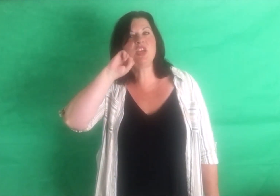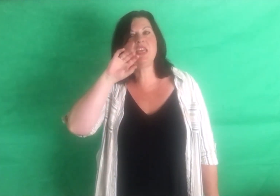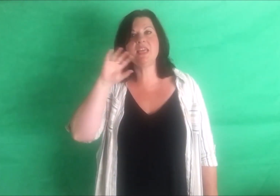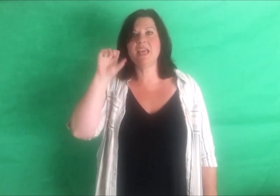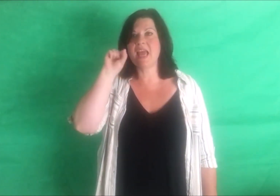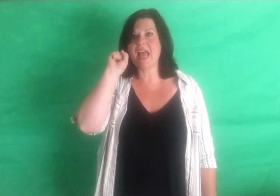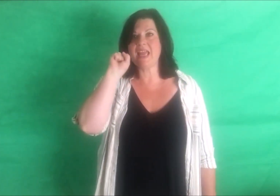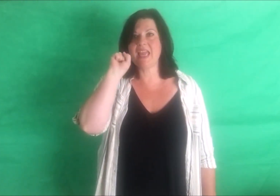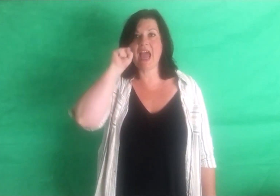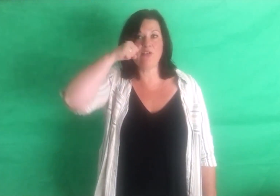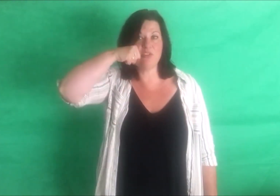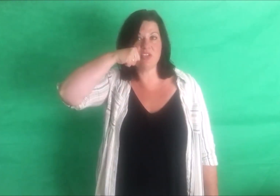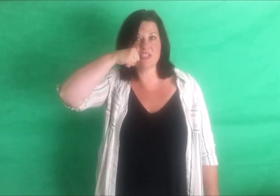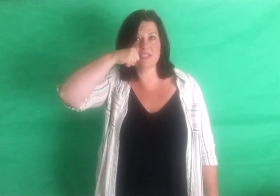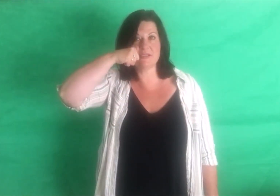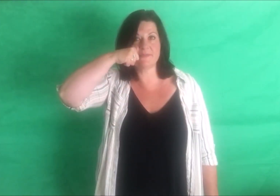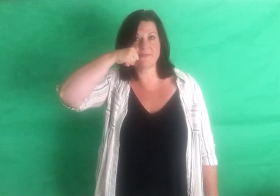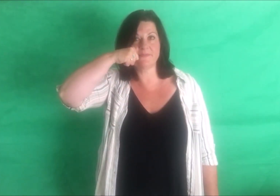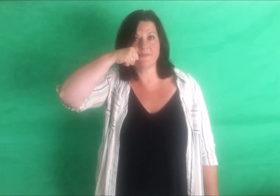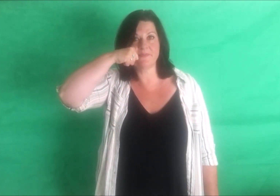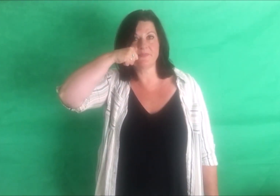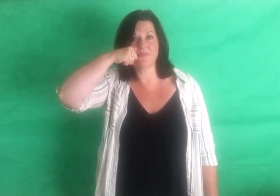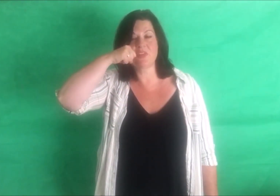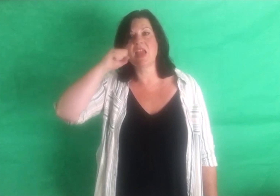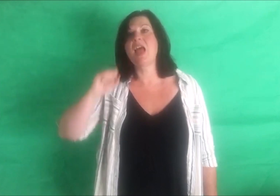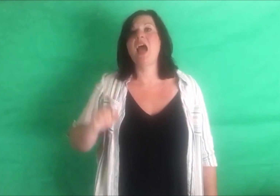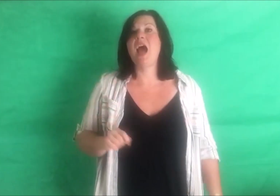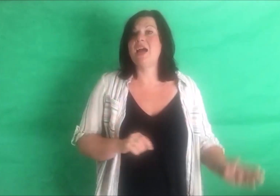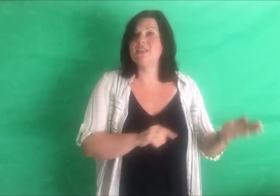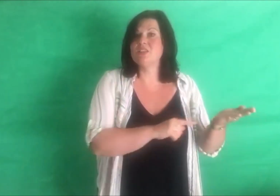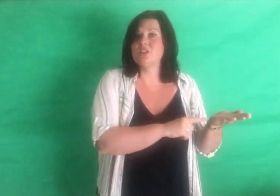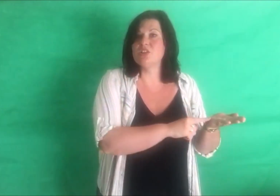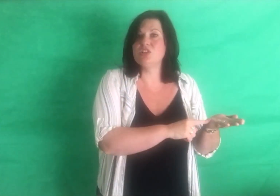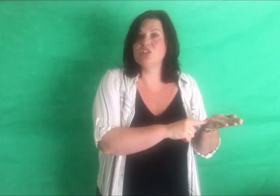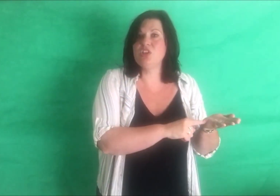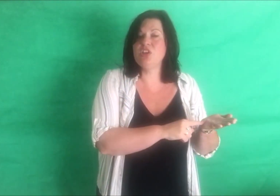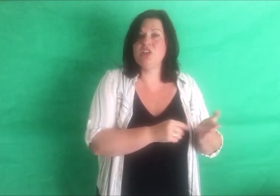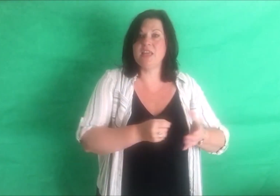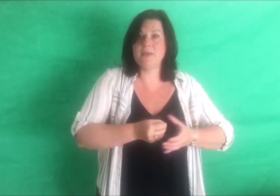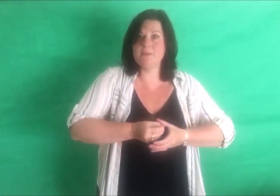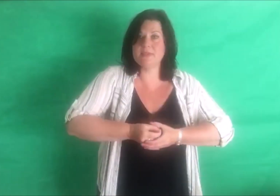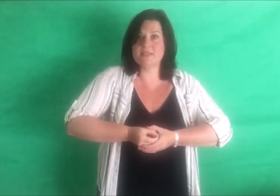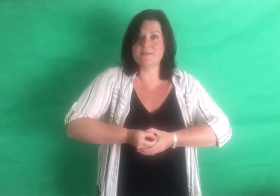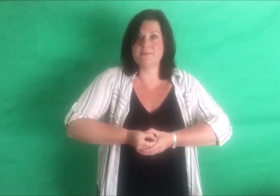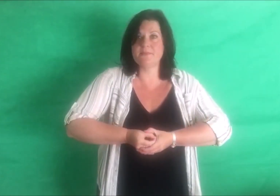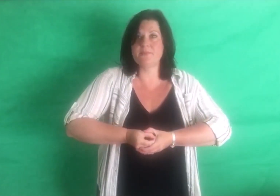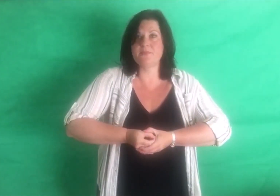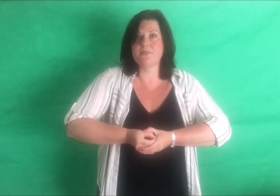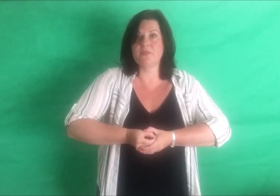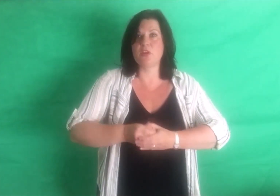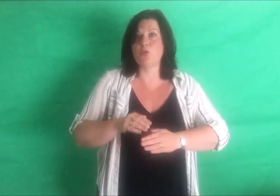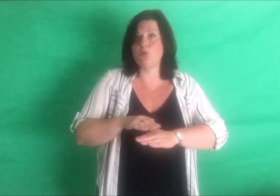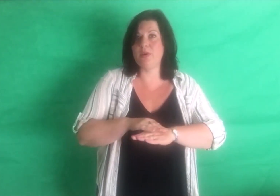Orangey carrots and turnips